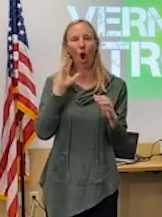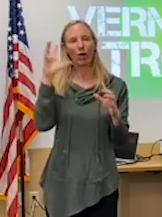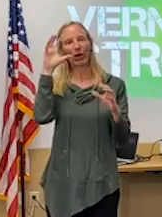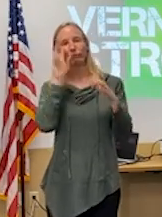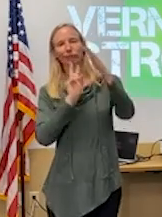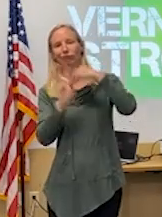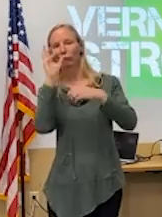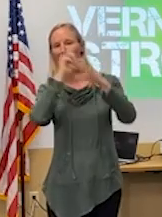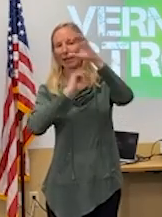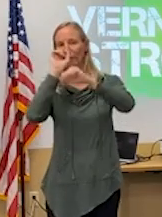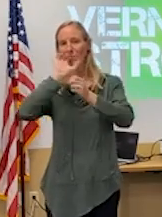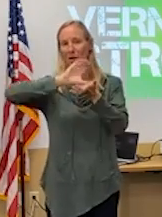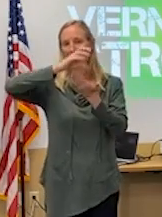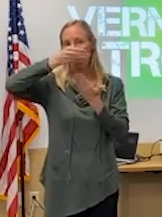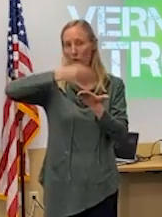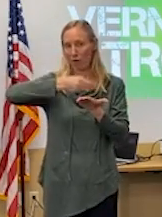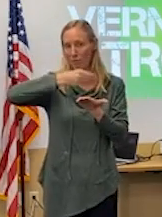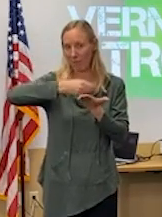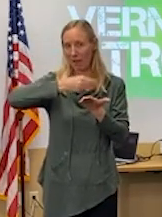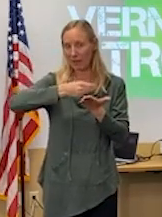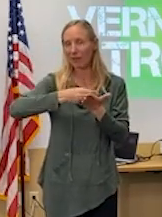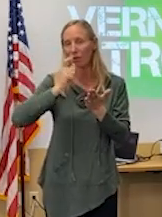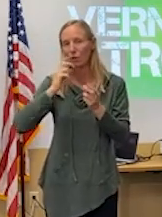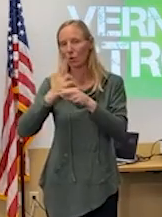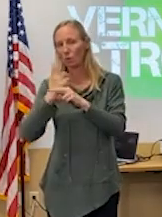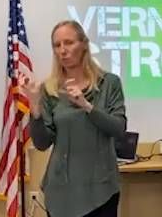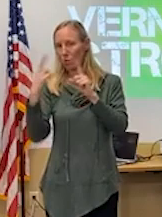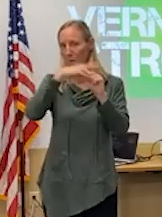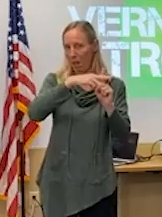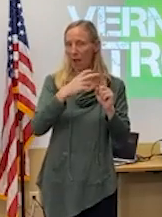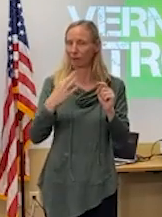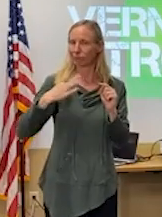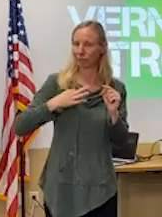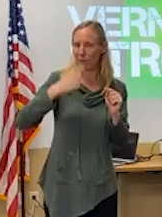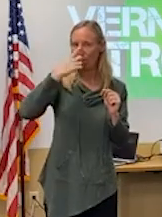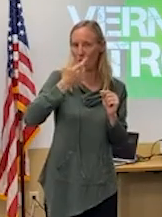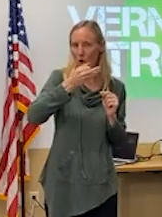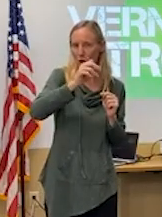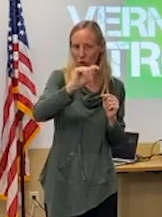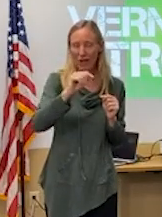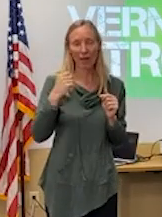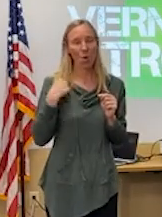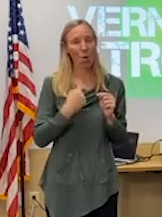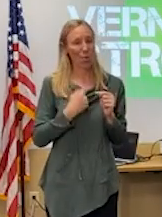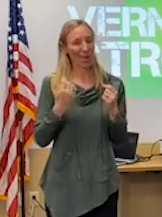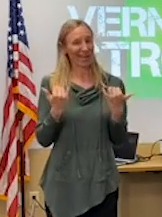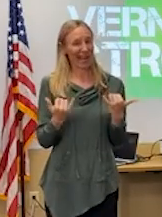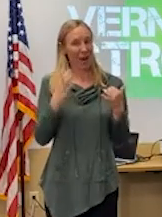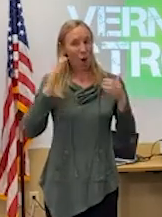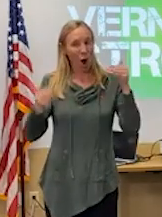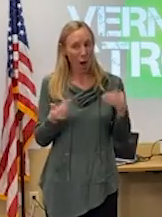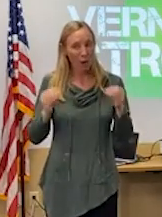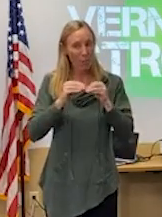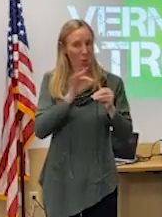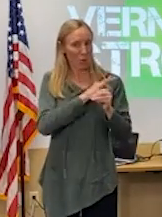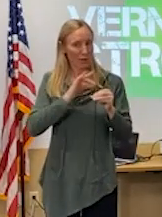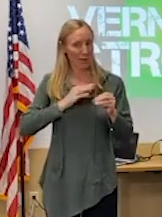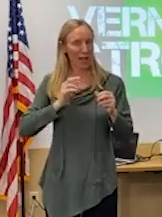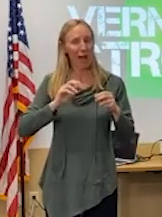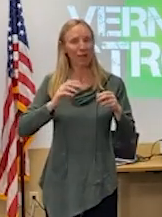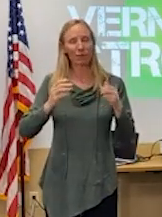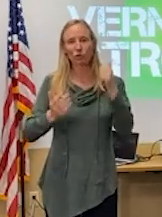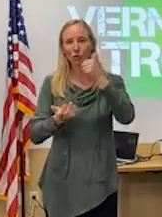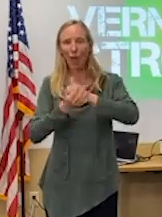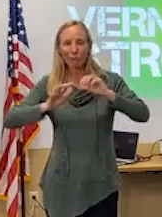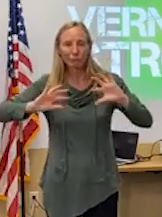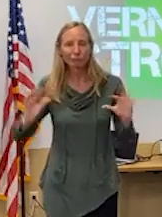and we're adding staff from other agencies to support this process. I'd like to thank the Agency of Agriculture, Food